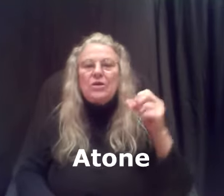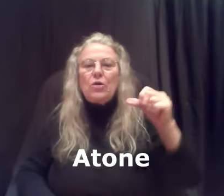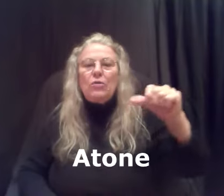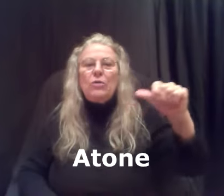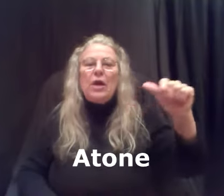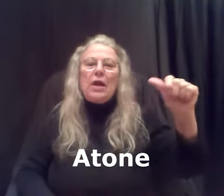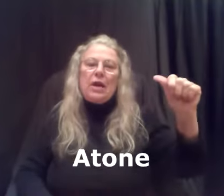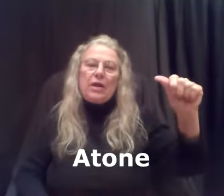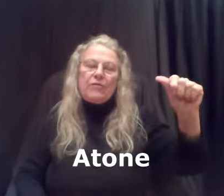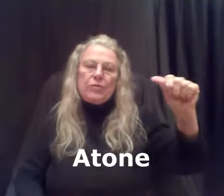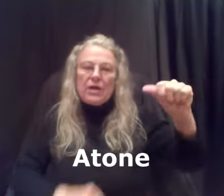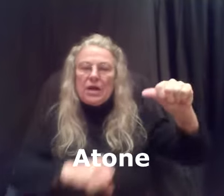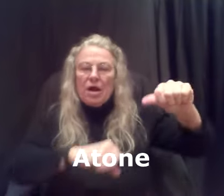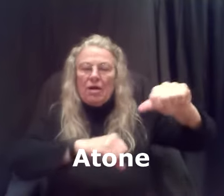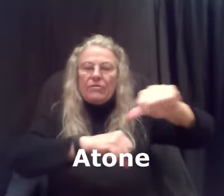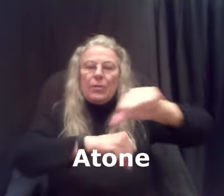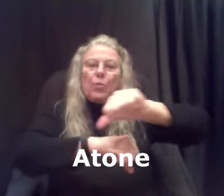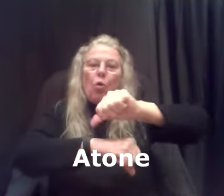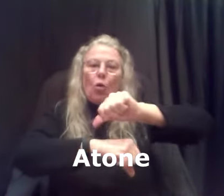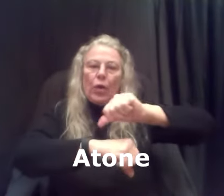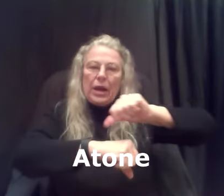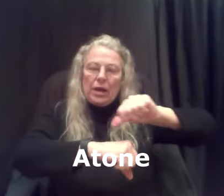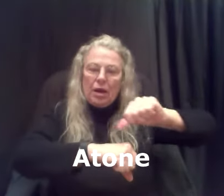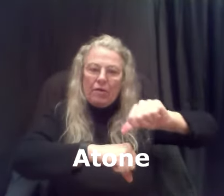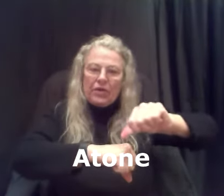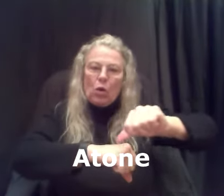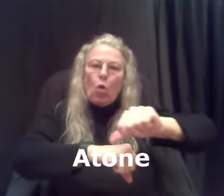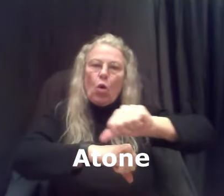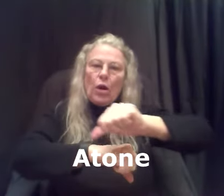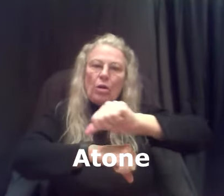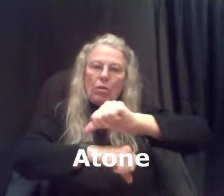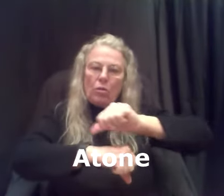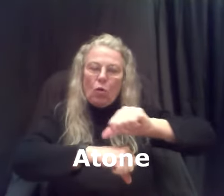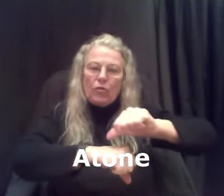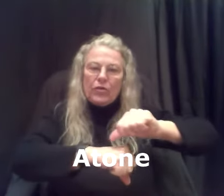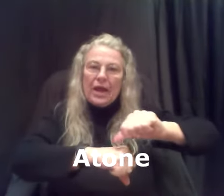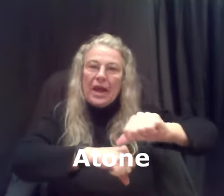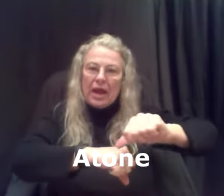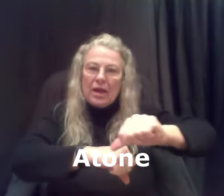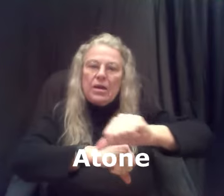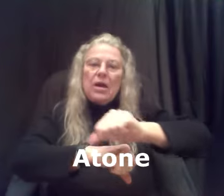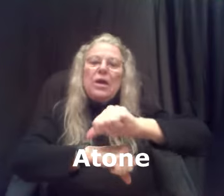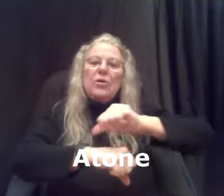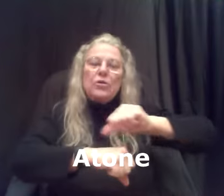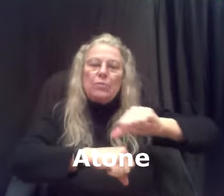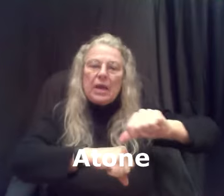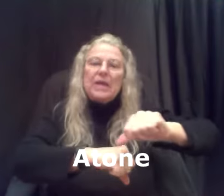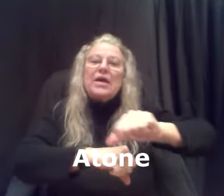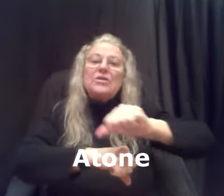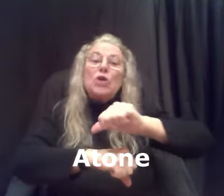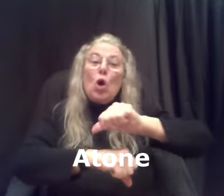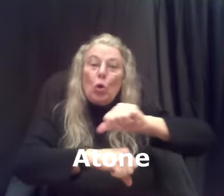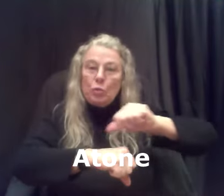Atone, if you think of the pouring of the oil over the head, making atonement.